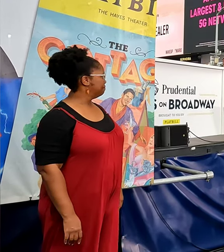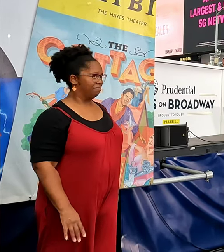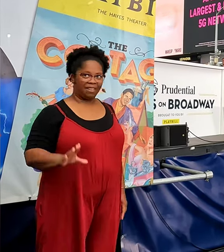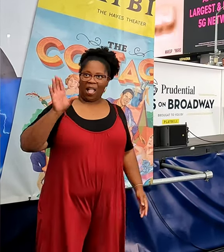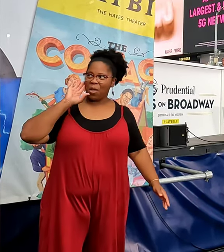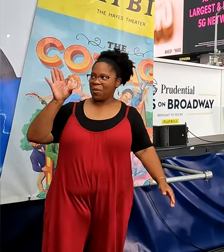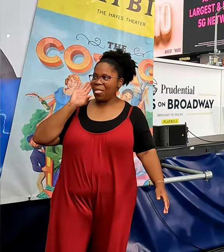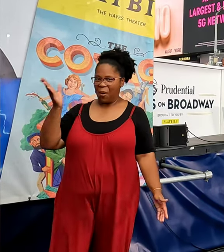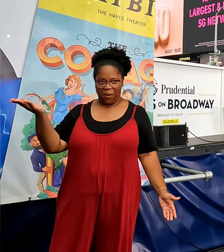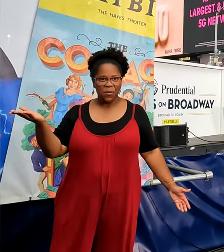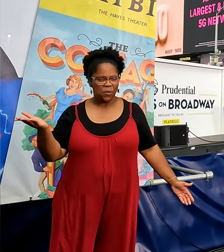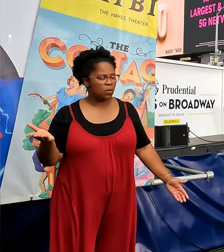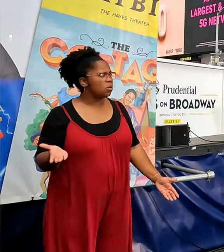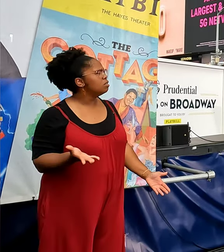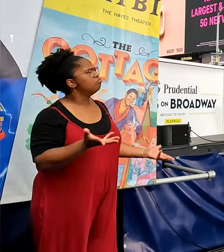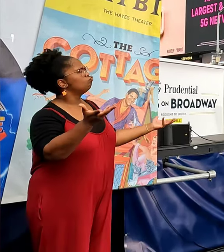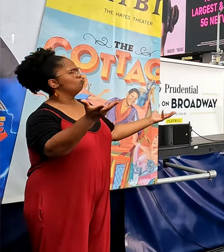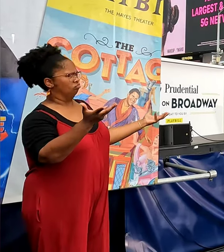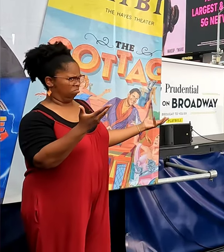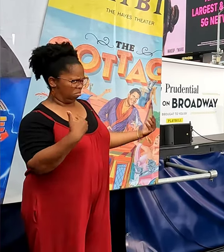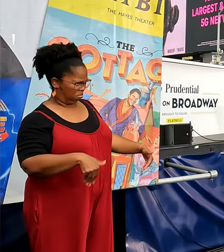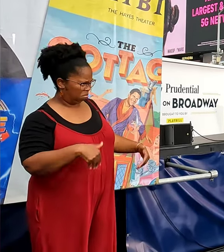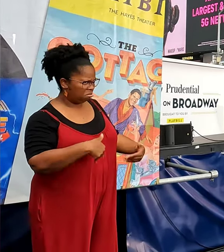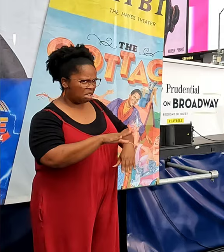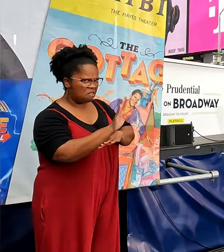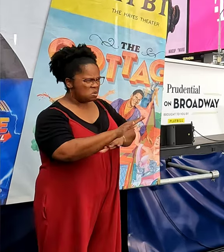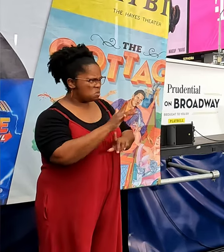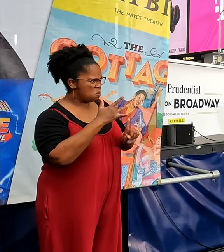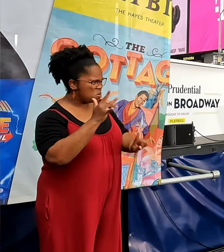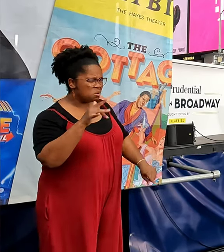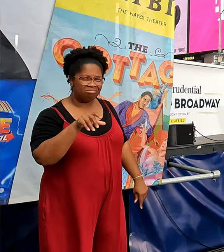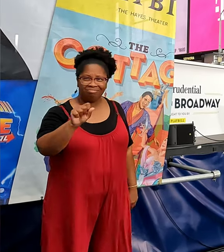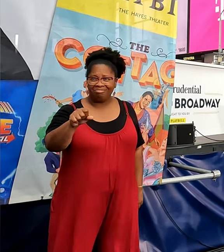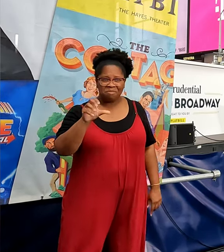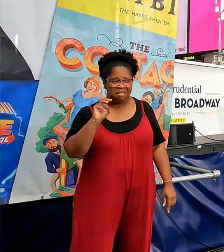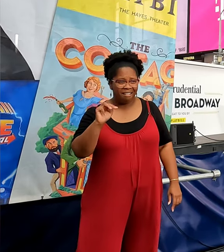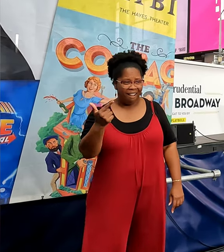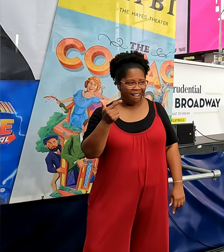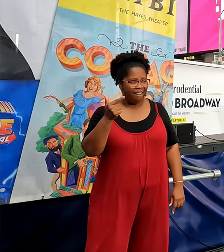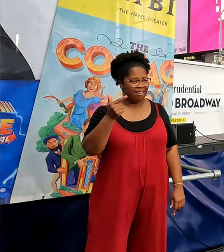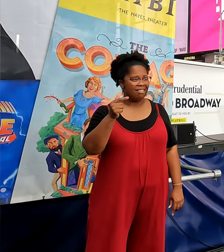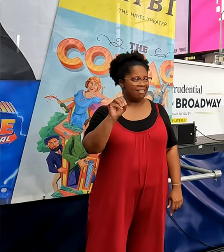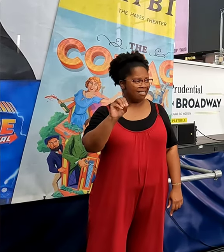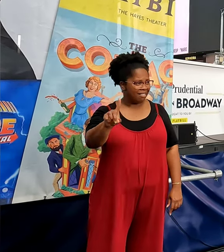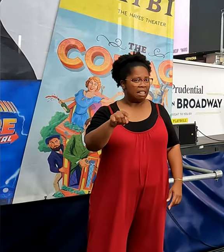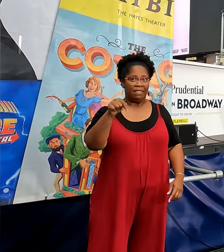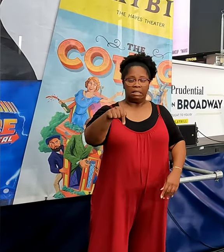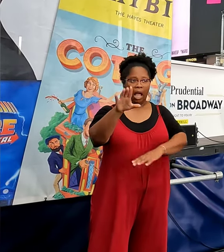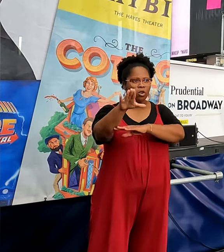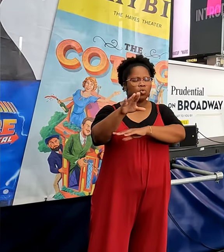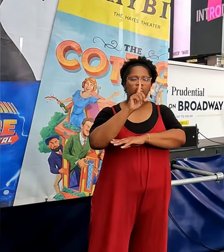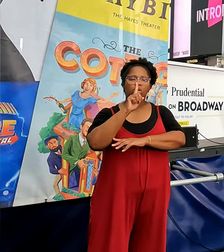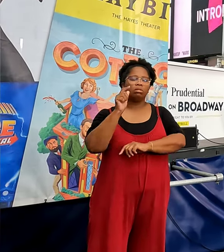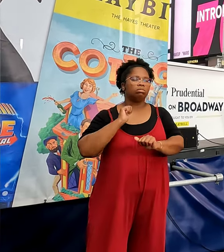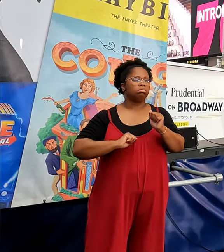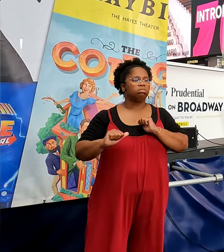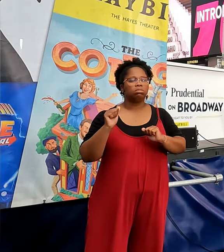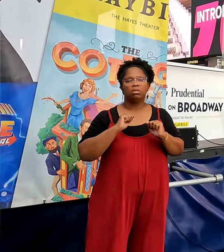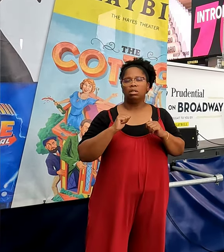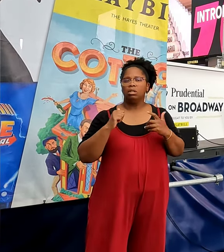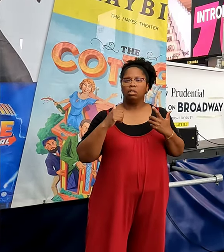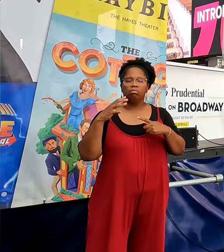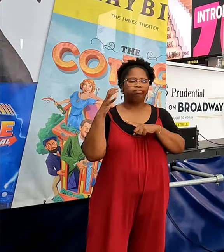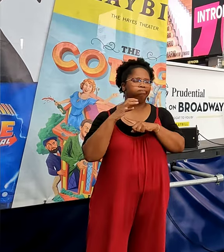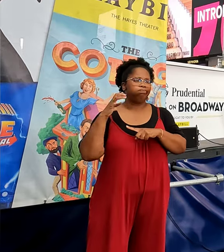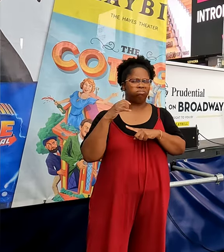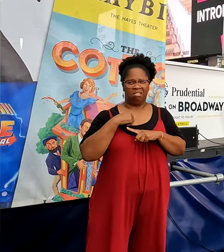Hello, hello. So, what an afternoon. Oh my God, this has been outstanding. These performances, I mean, I